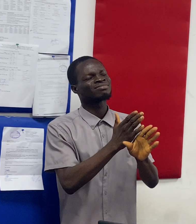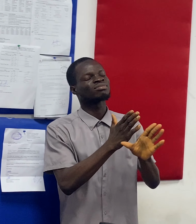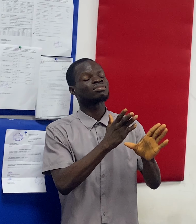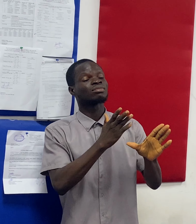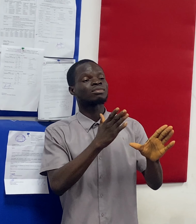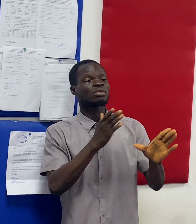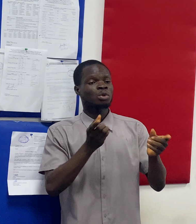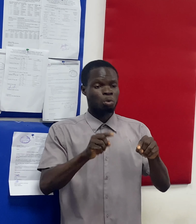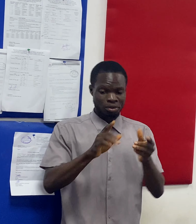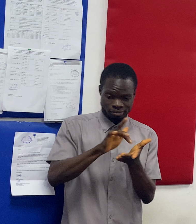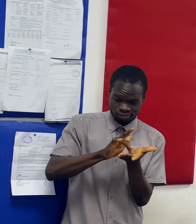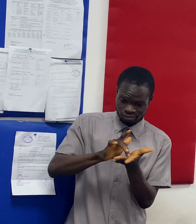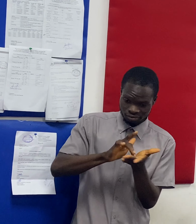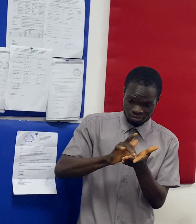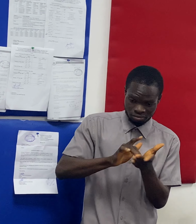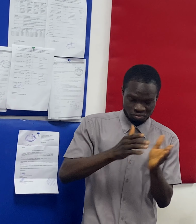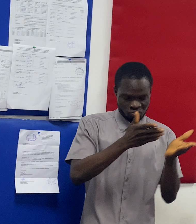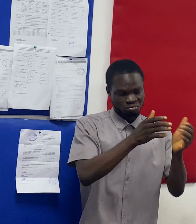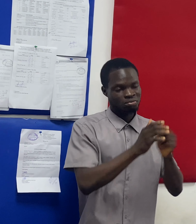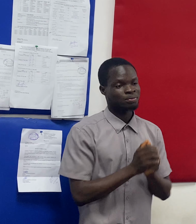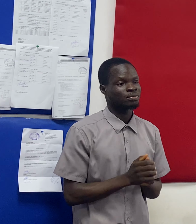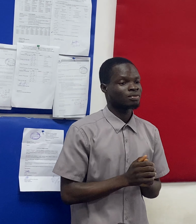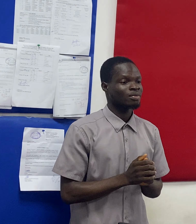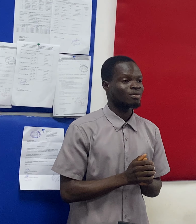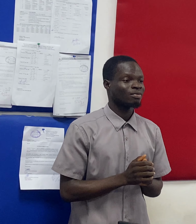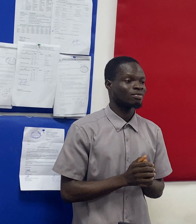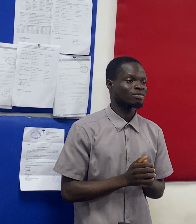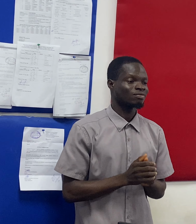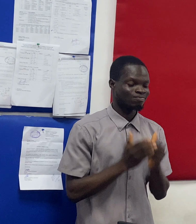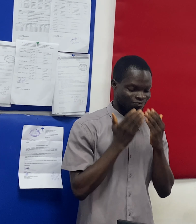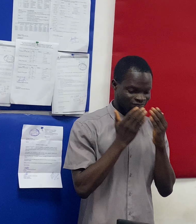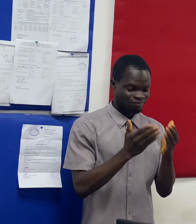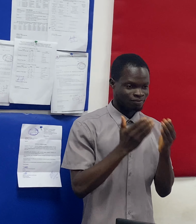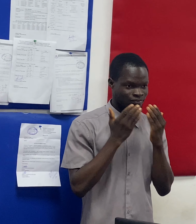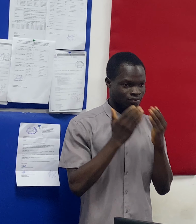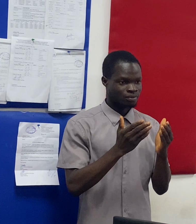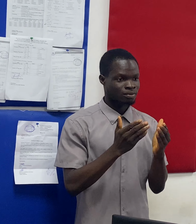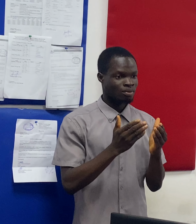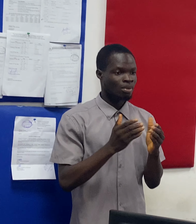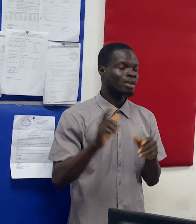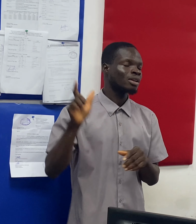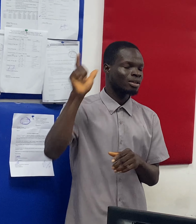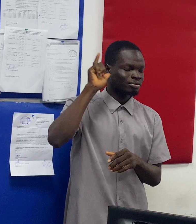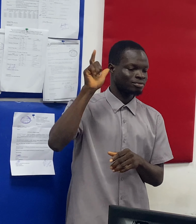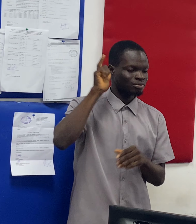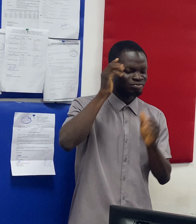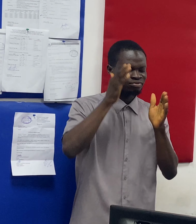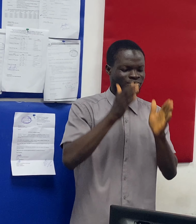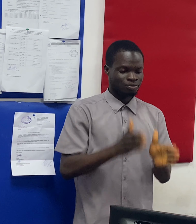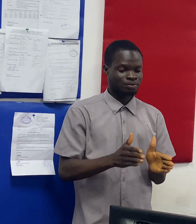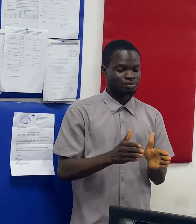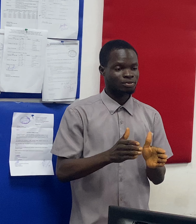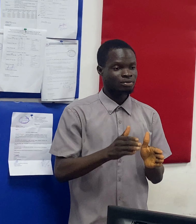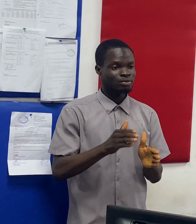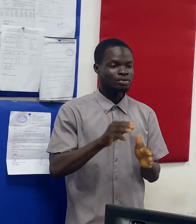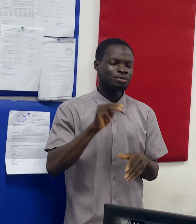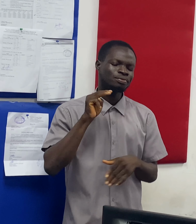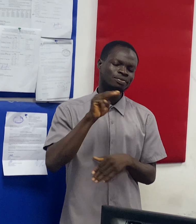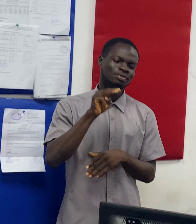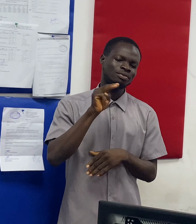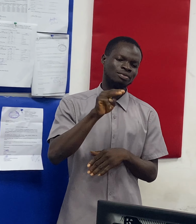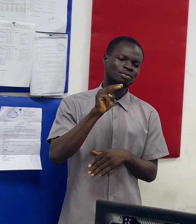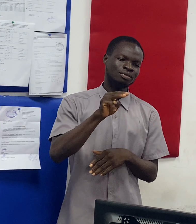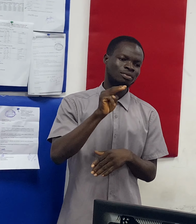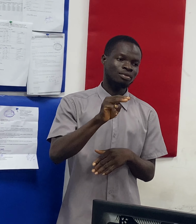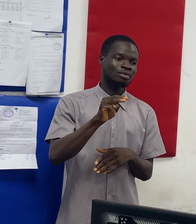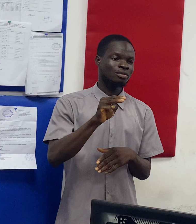enough to think about them. And that's a plus. Thank you. So dear listeners, kindly share your comments with us